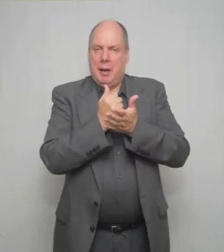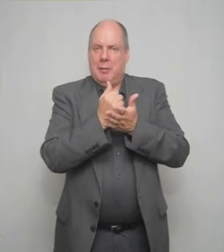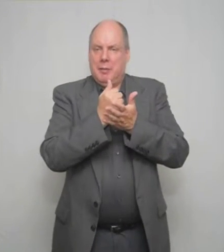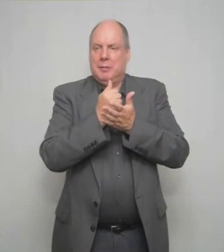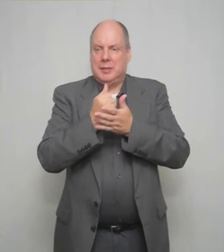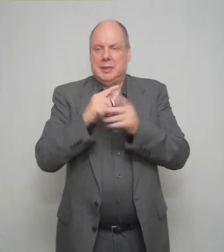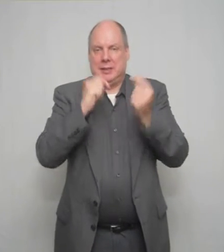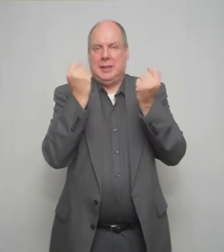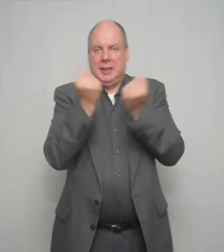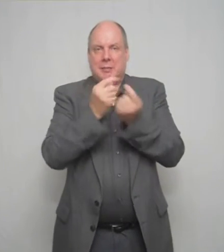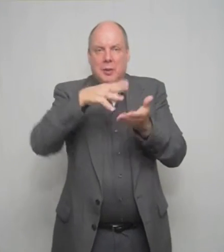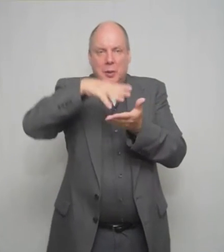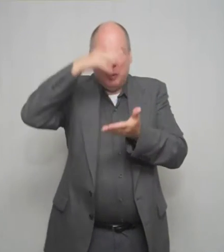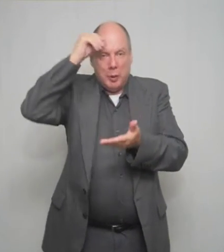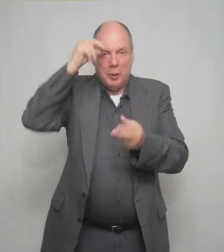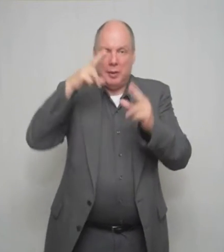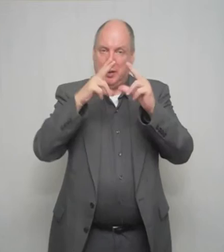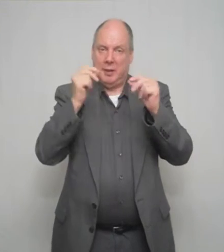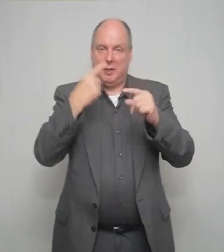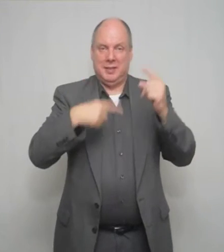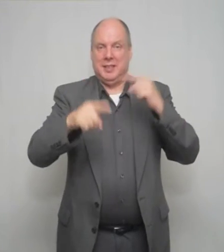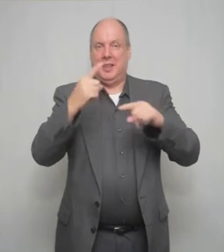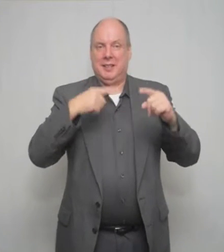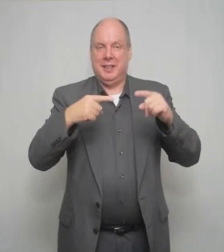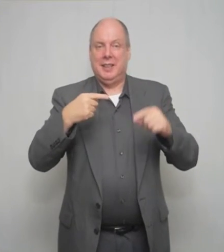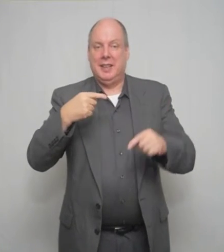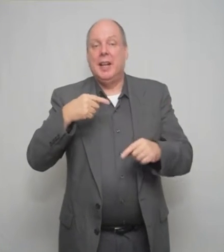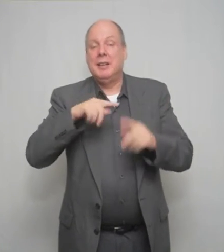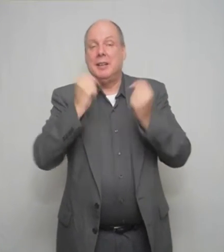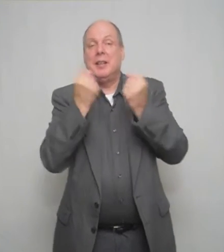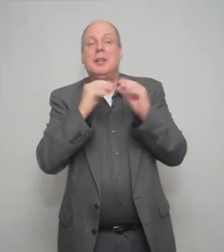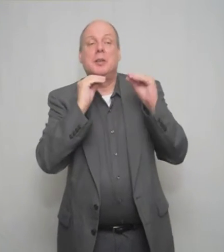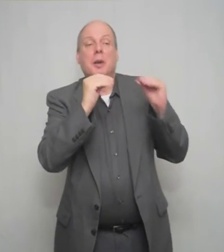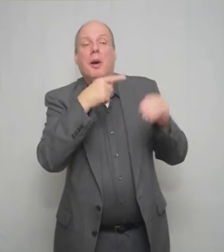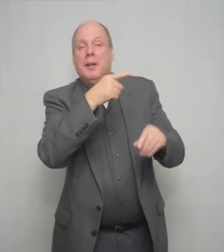And they helped us to learn some Nicaraguan signs, and we